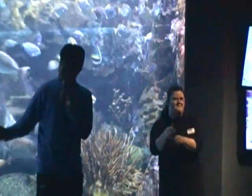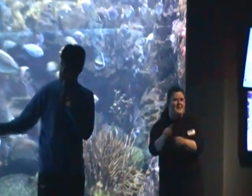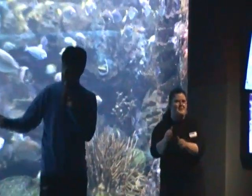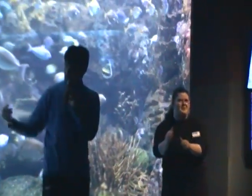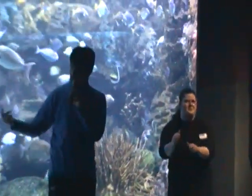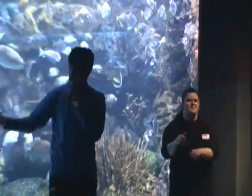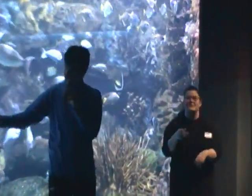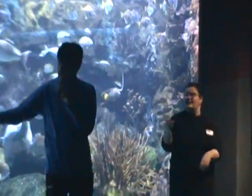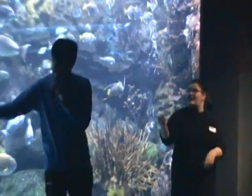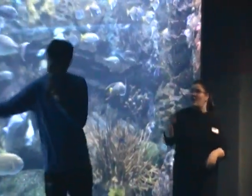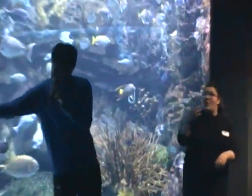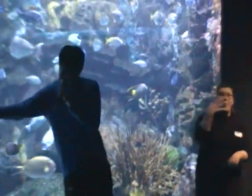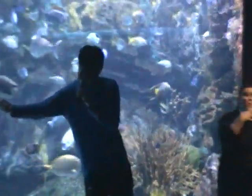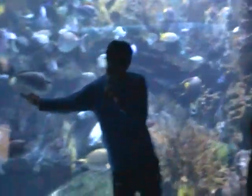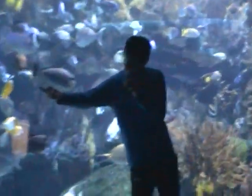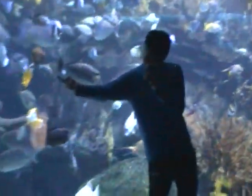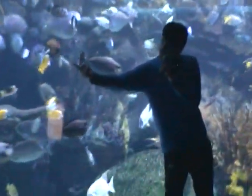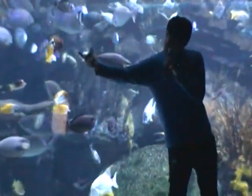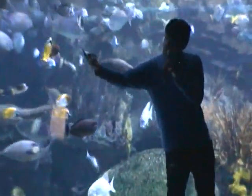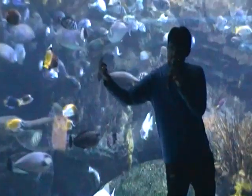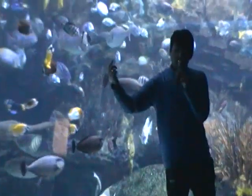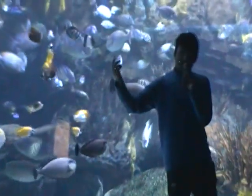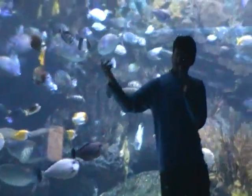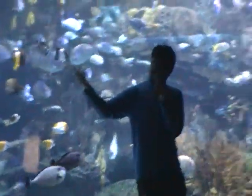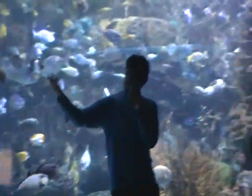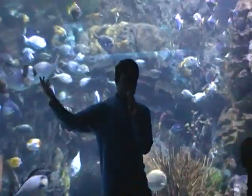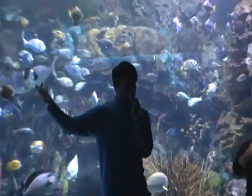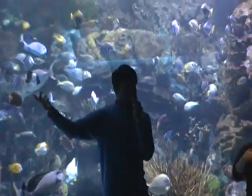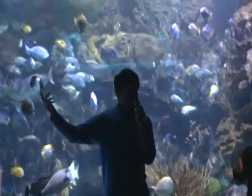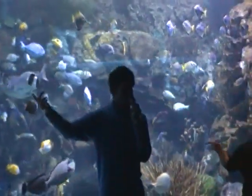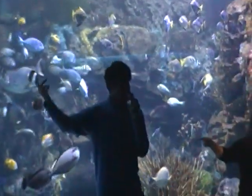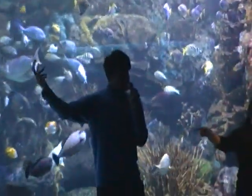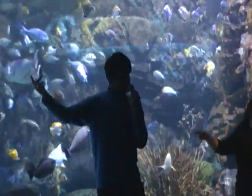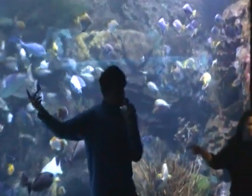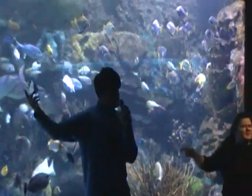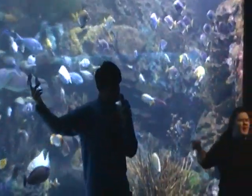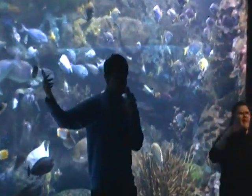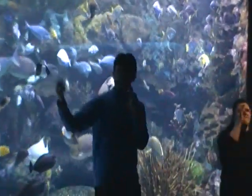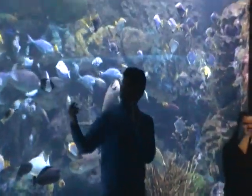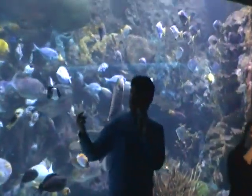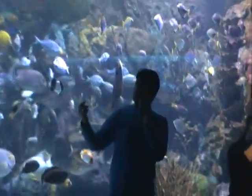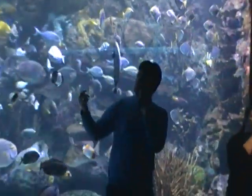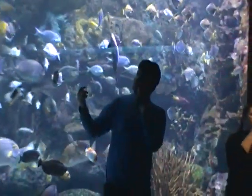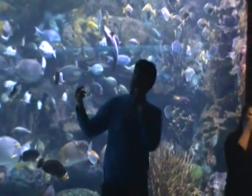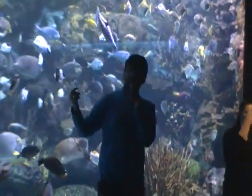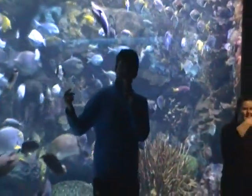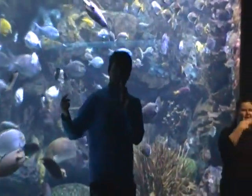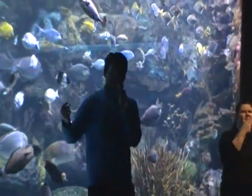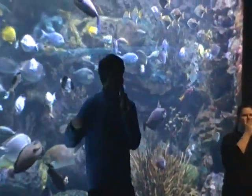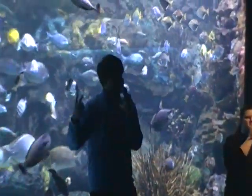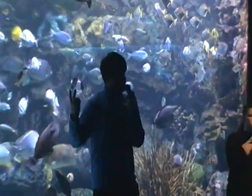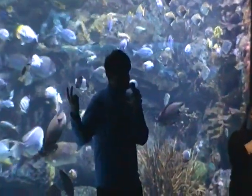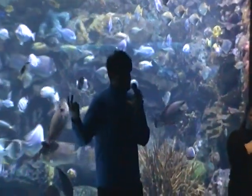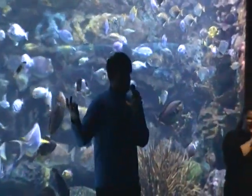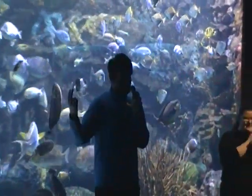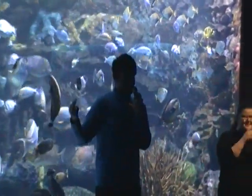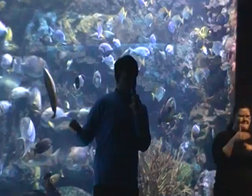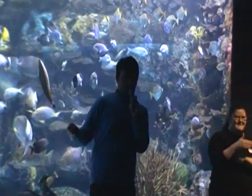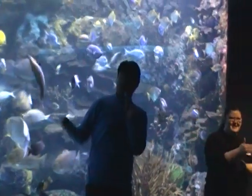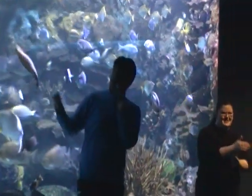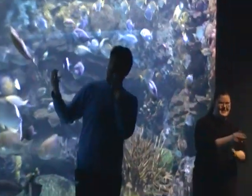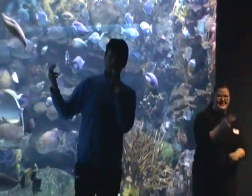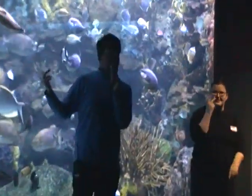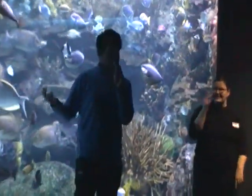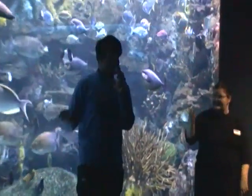stripe, and he's coming back towards me now, this guy here. That is a fox-faced rabbitfish. So we got two